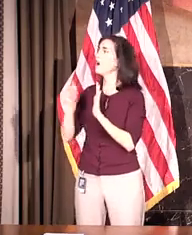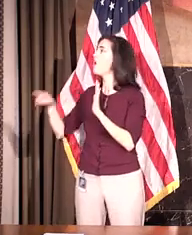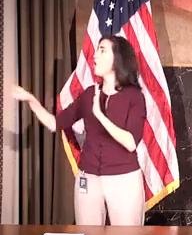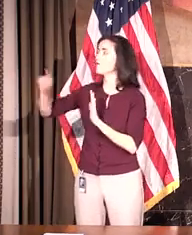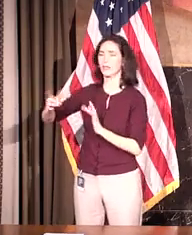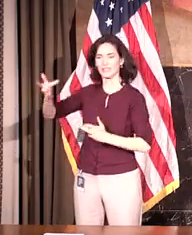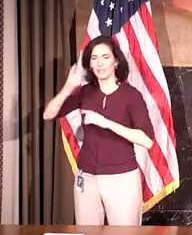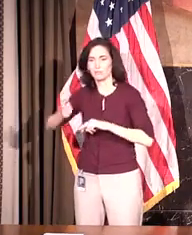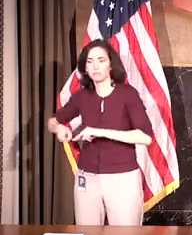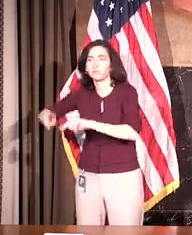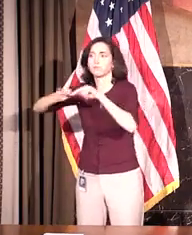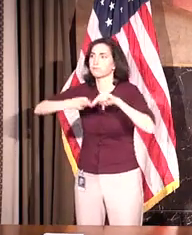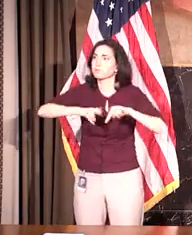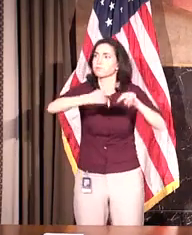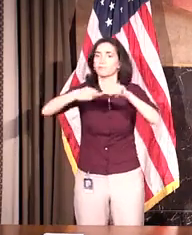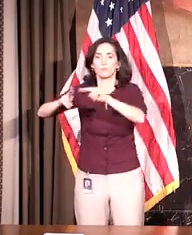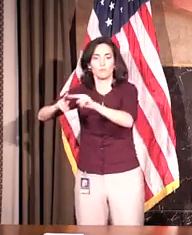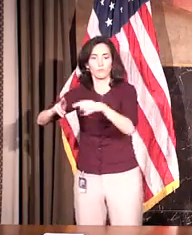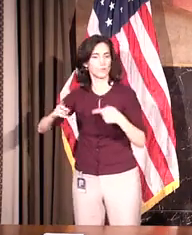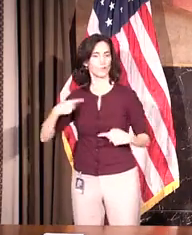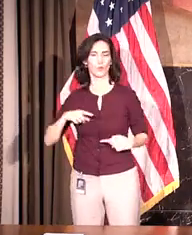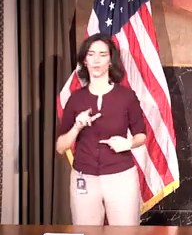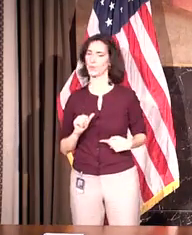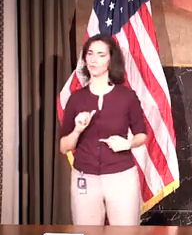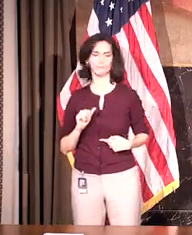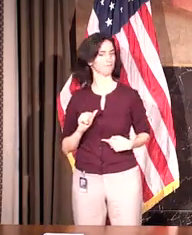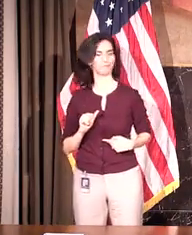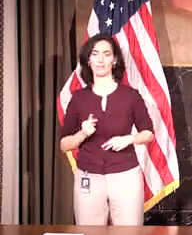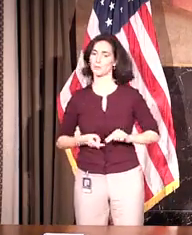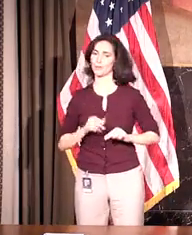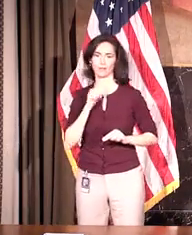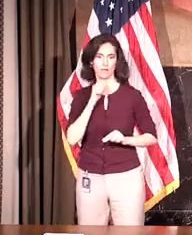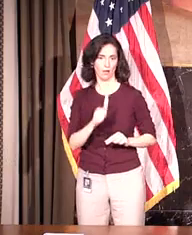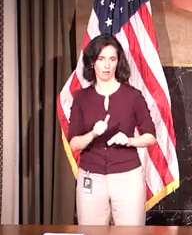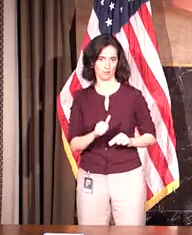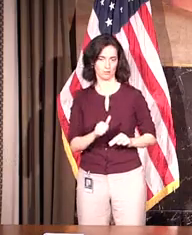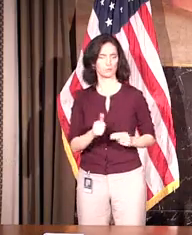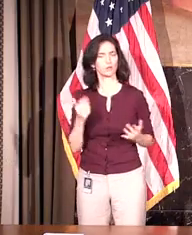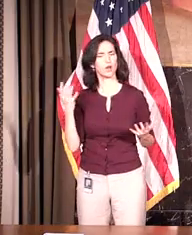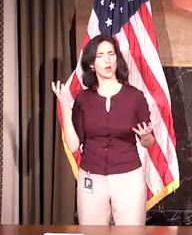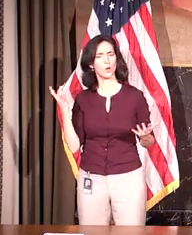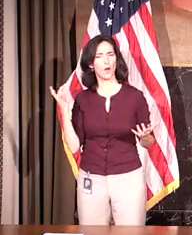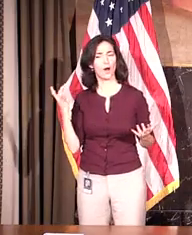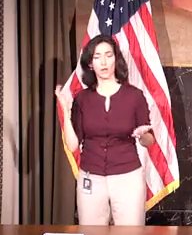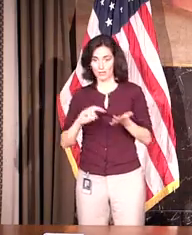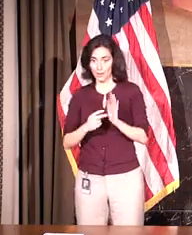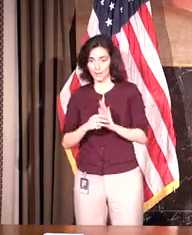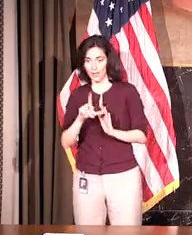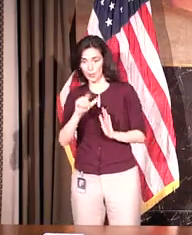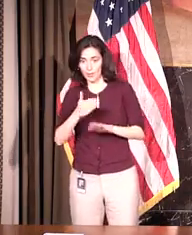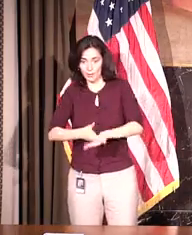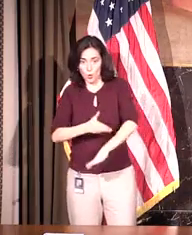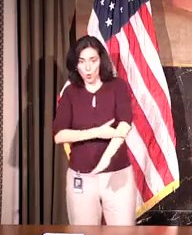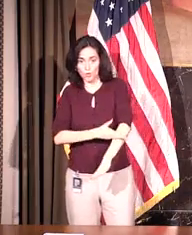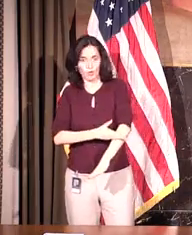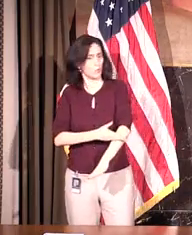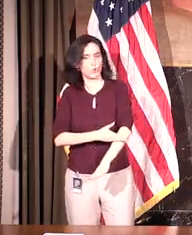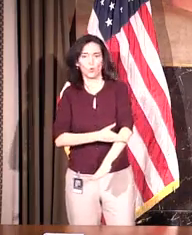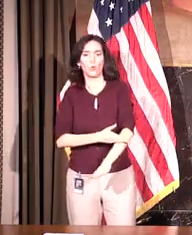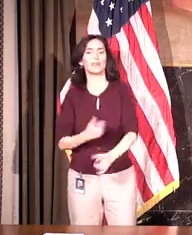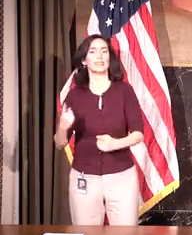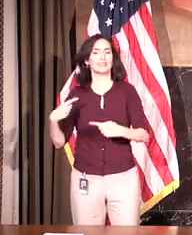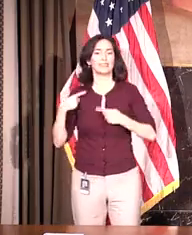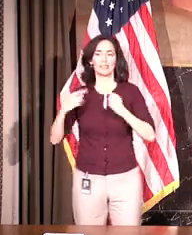right now. That's not, as the governor mentioned, because we're improving, so to say. We've really been holding